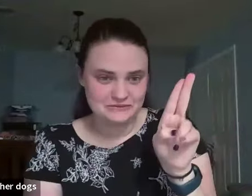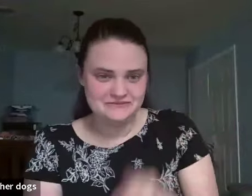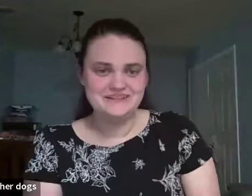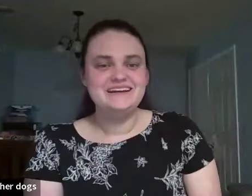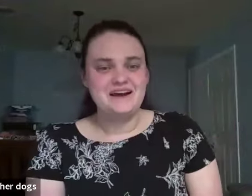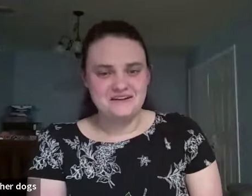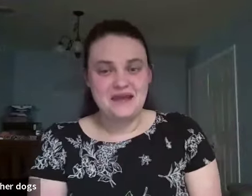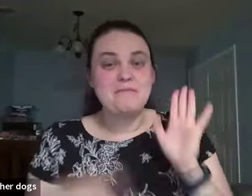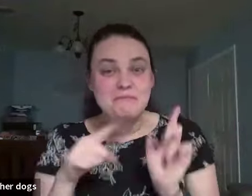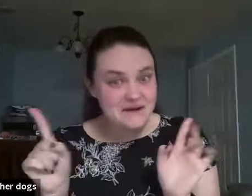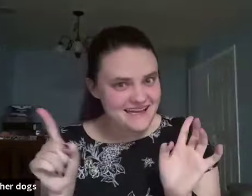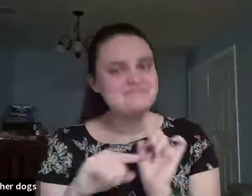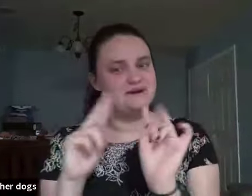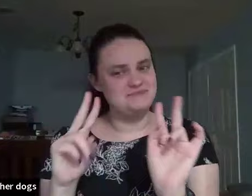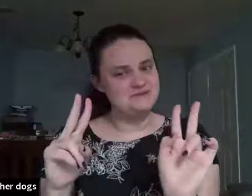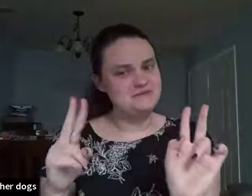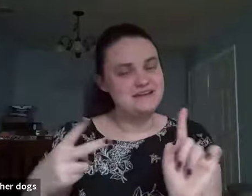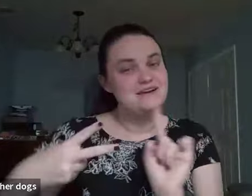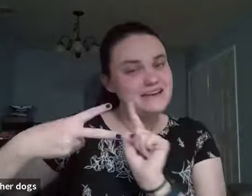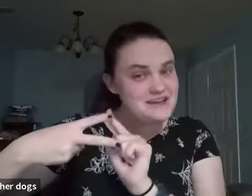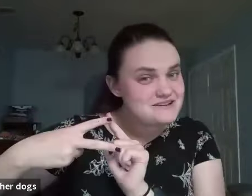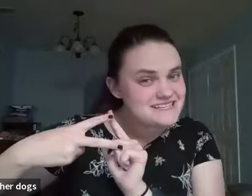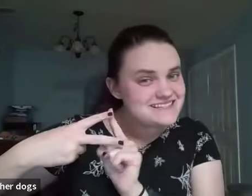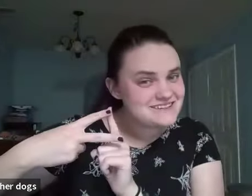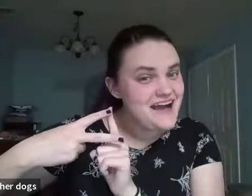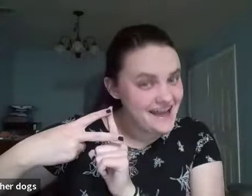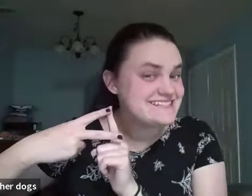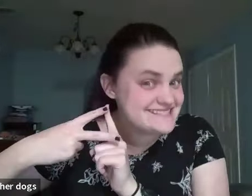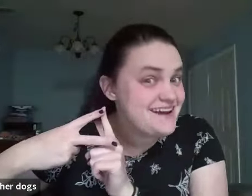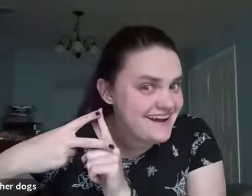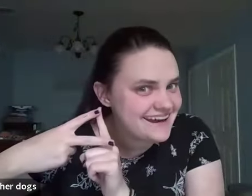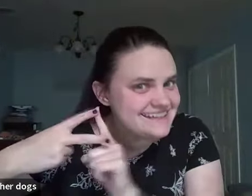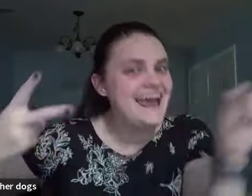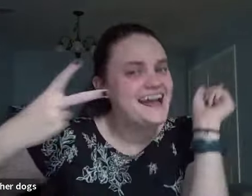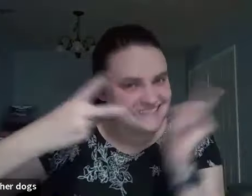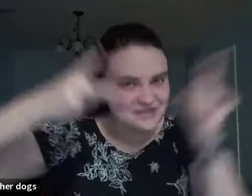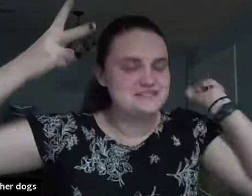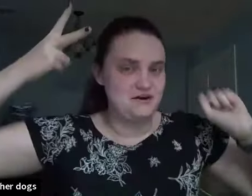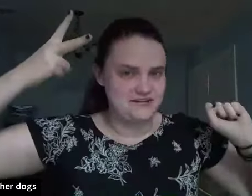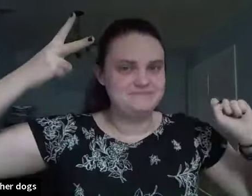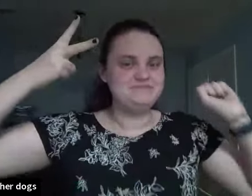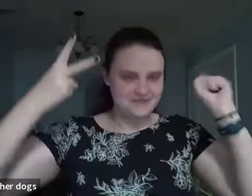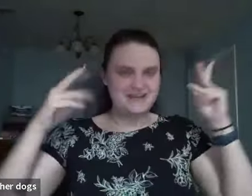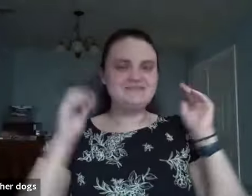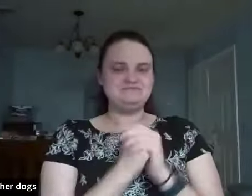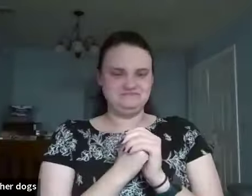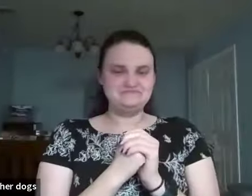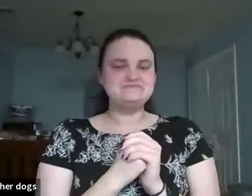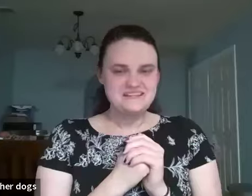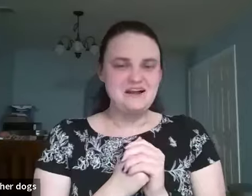flu. Okay. But egotistical has a sign, and so does COVID. Okay. I